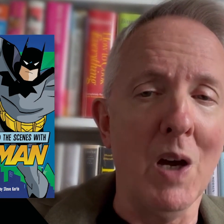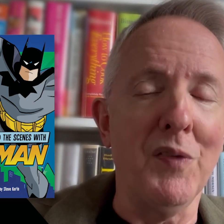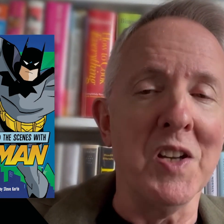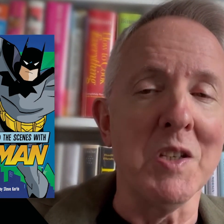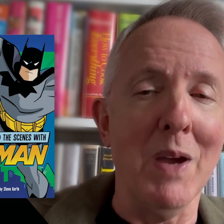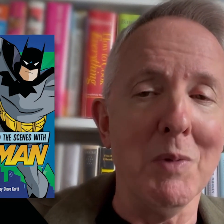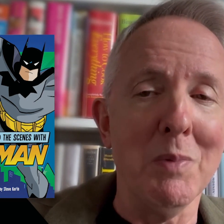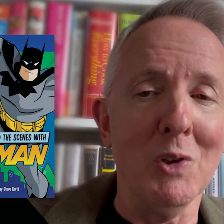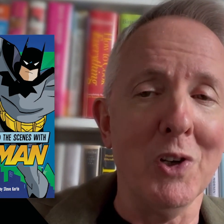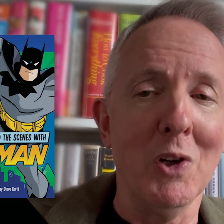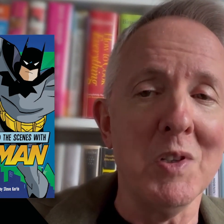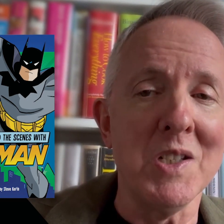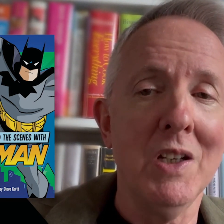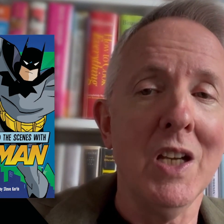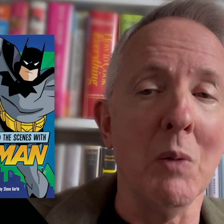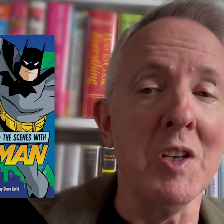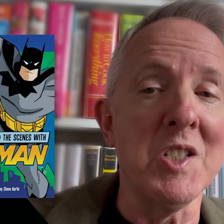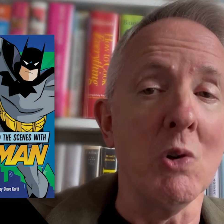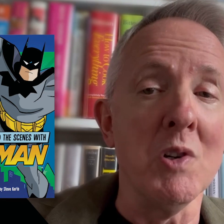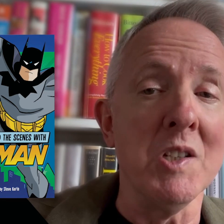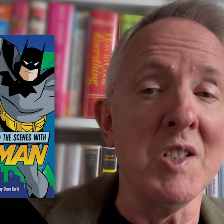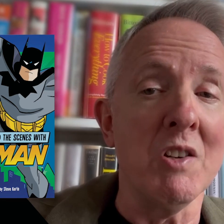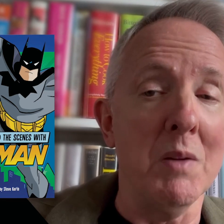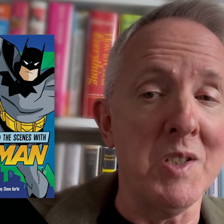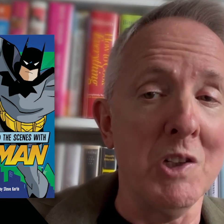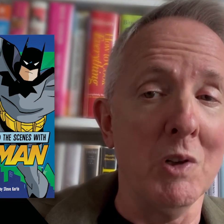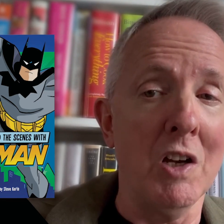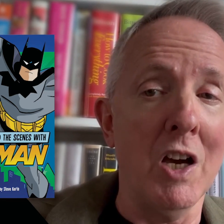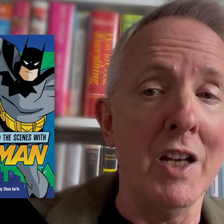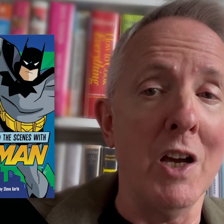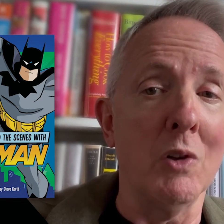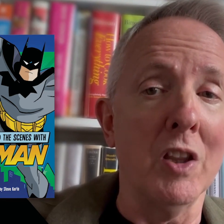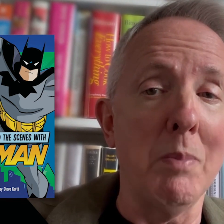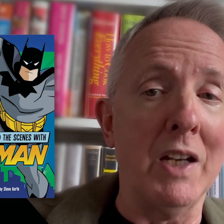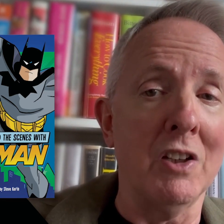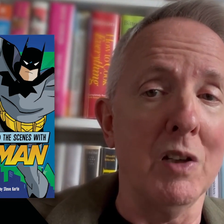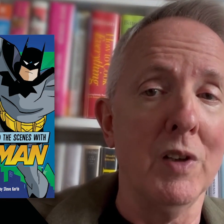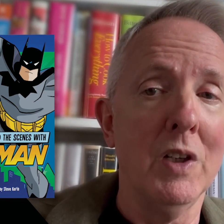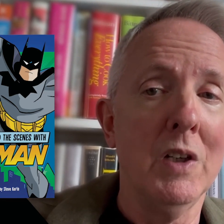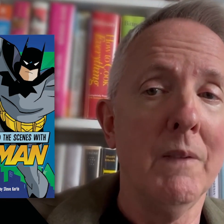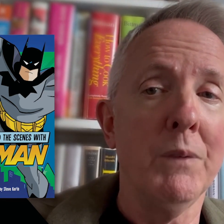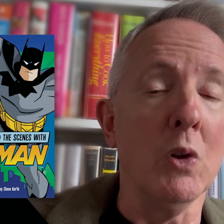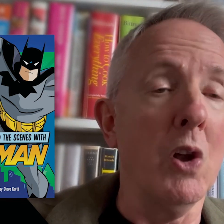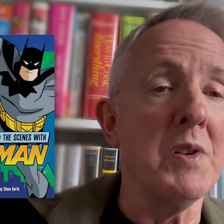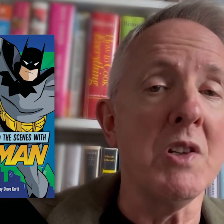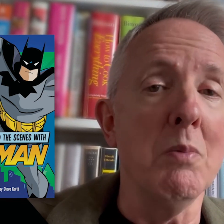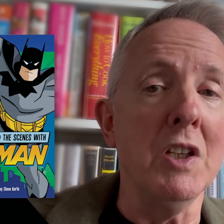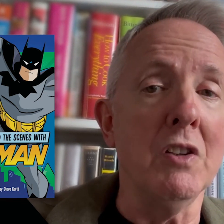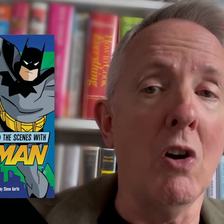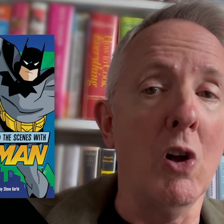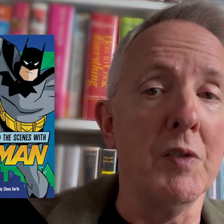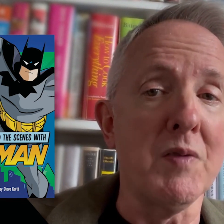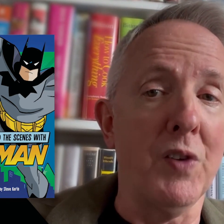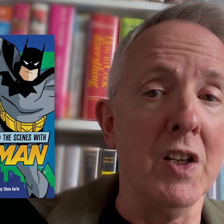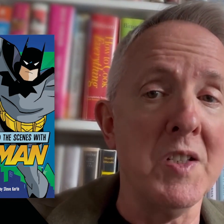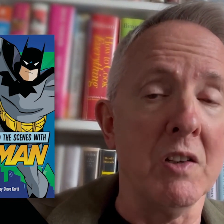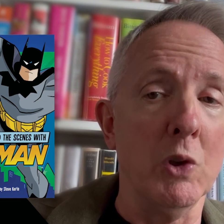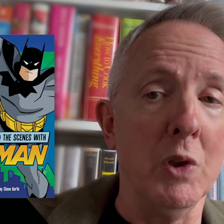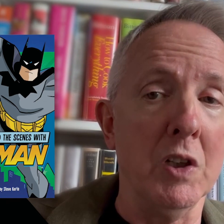fast the Batmobile goes, and what he stores in his top-secret hideout, the Batcave. You'll also meet all of his friends, including